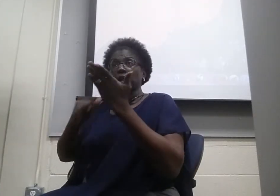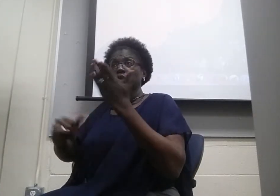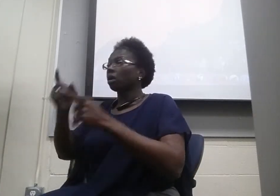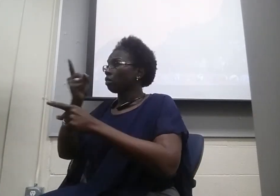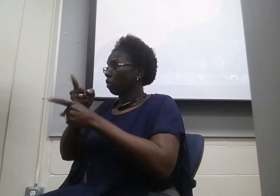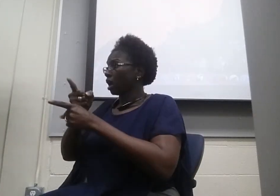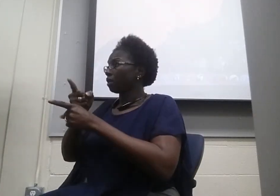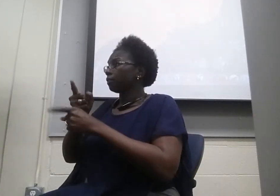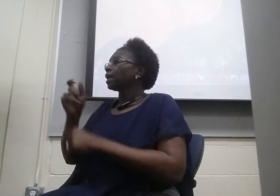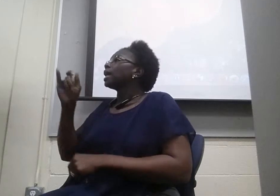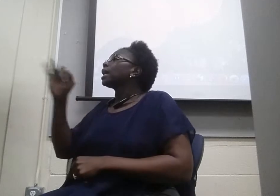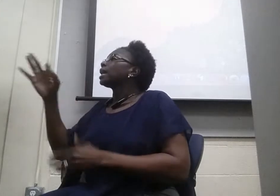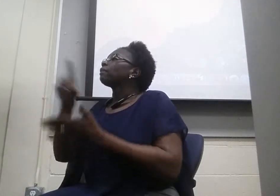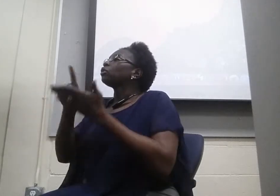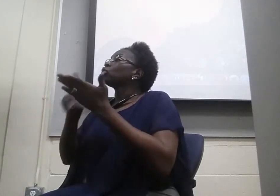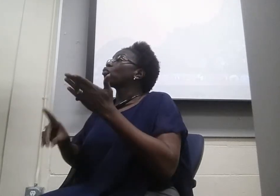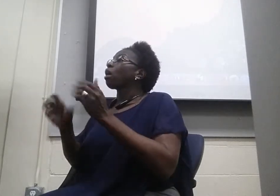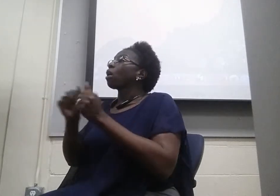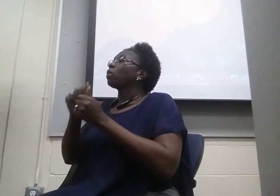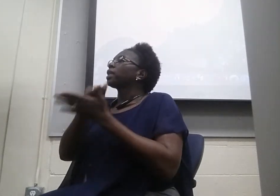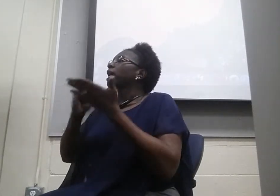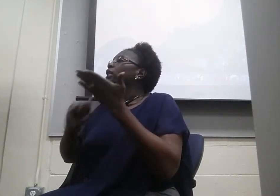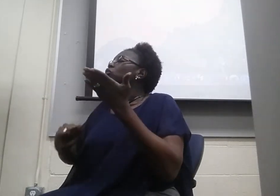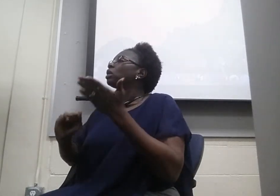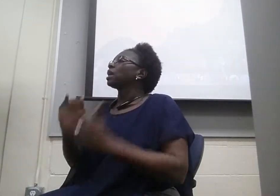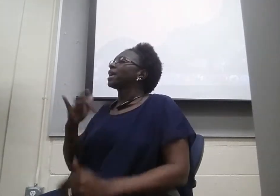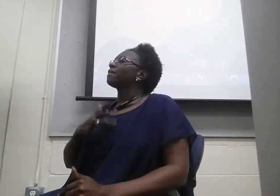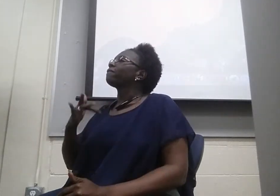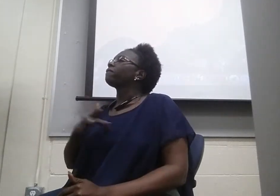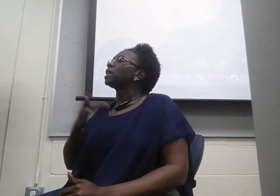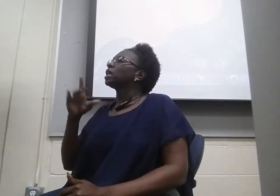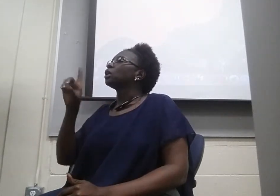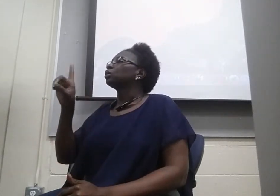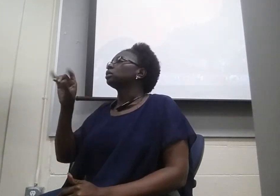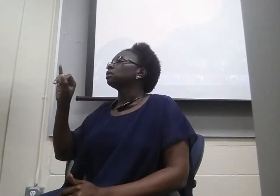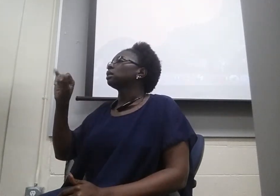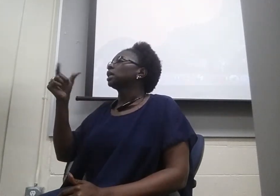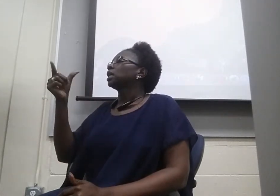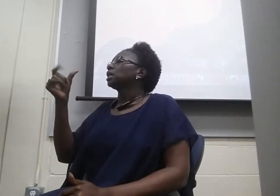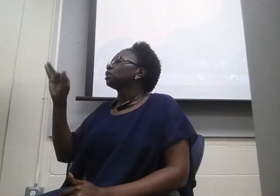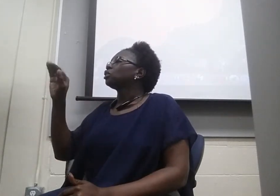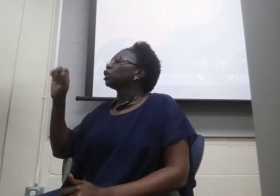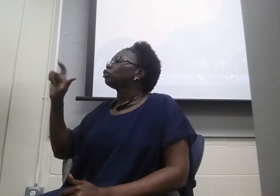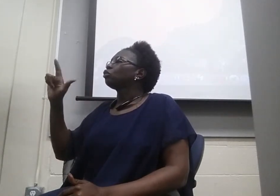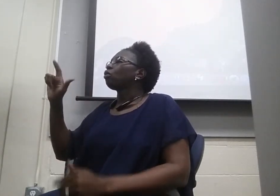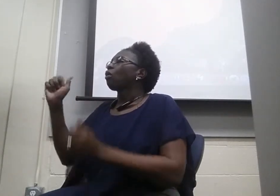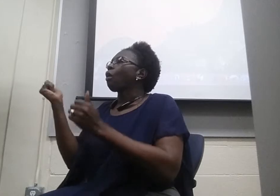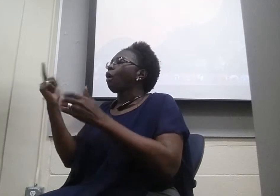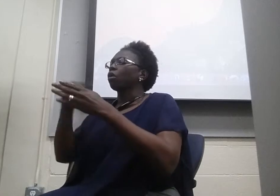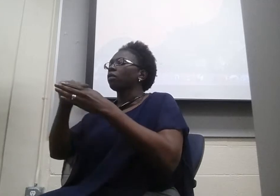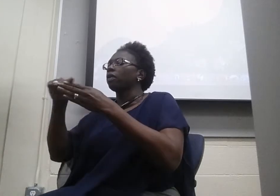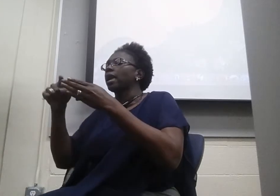with Illustrator, even with a Wacom, it's going to feel very digital. It's going to have these nice, clean, smooth edges. Then there's brushes, but they feel like